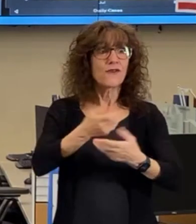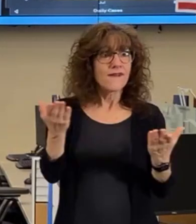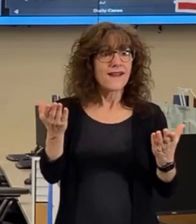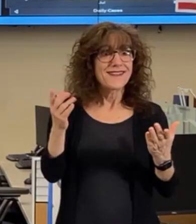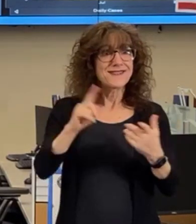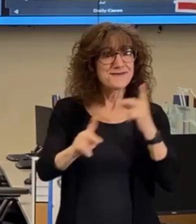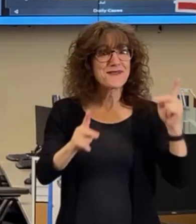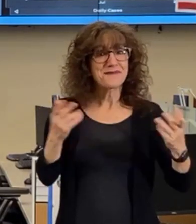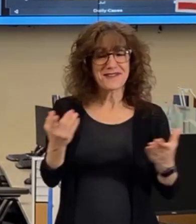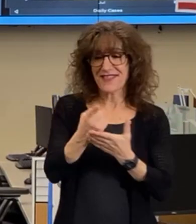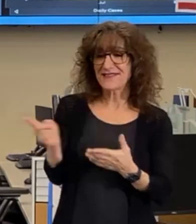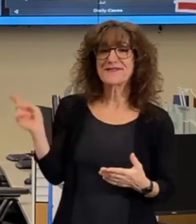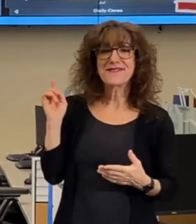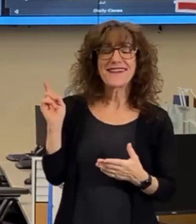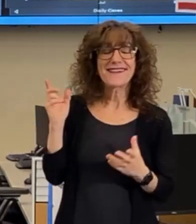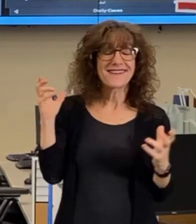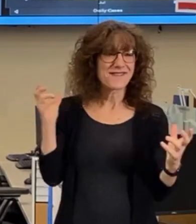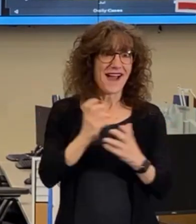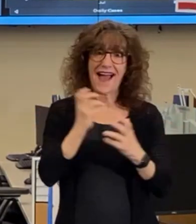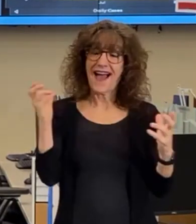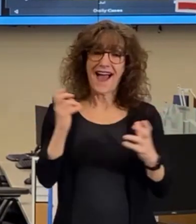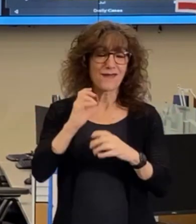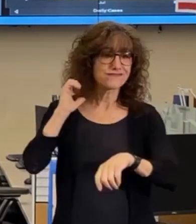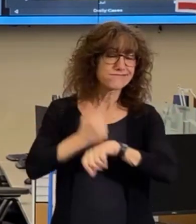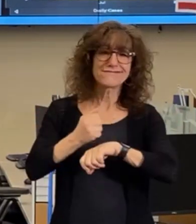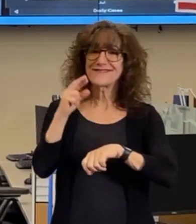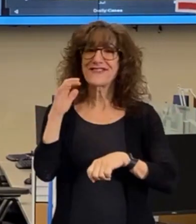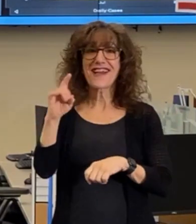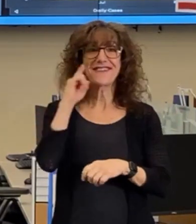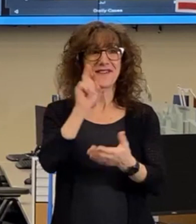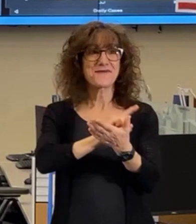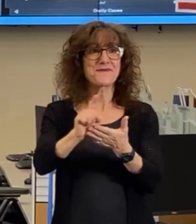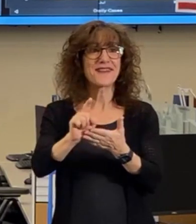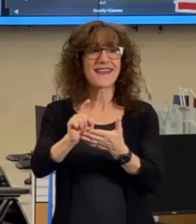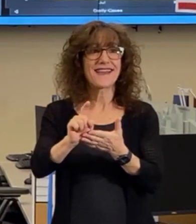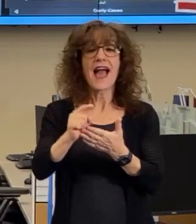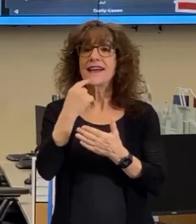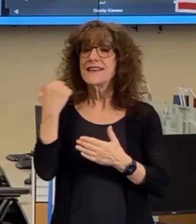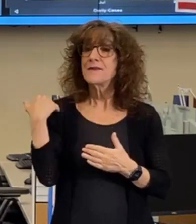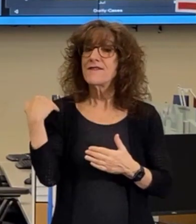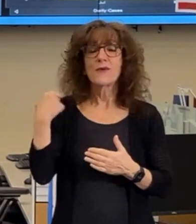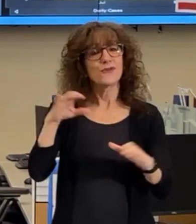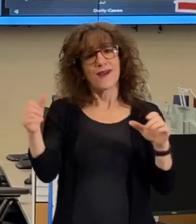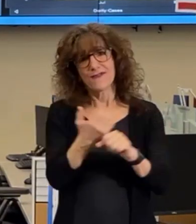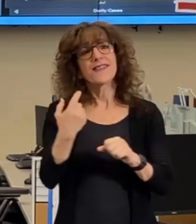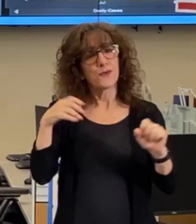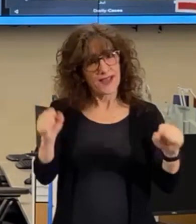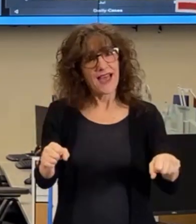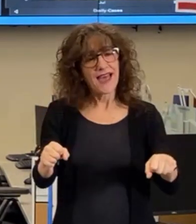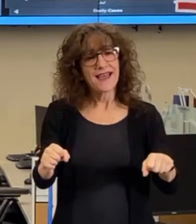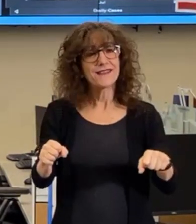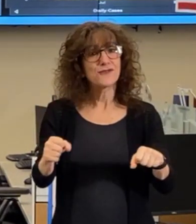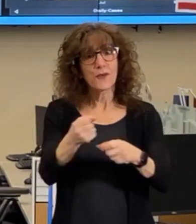to residents last week, which is also a record weekly total. As I've said before, we're doing all we can to